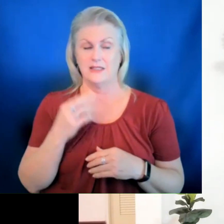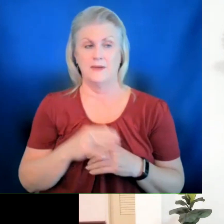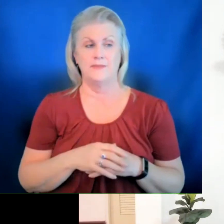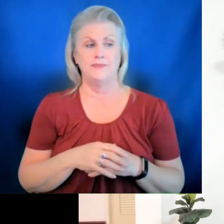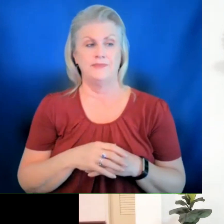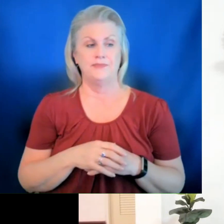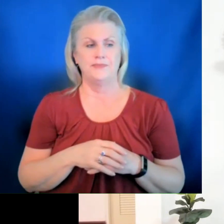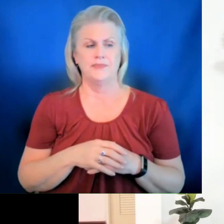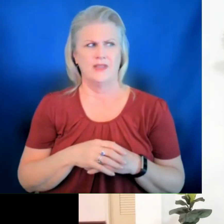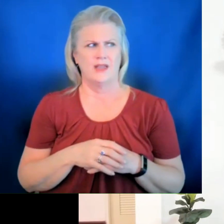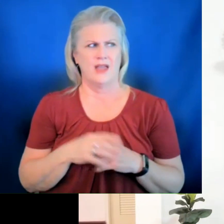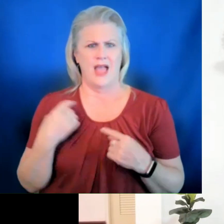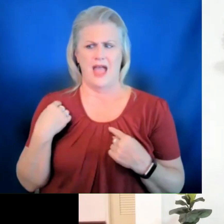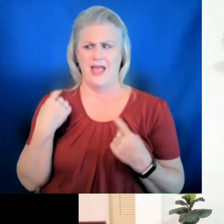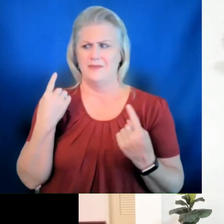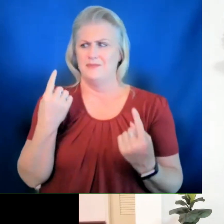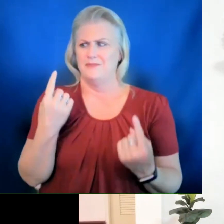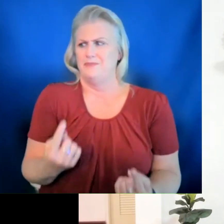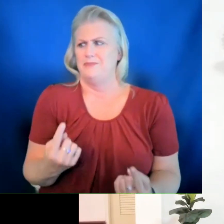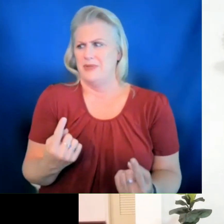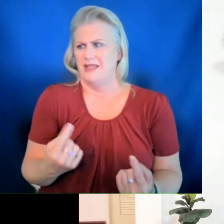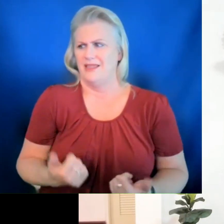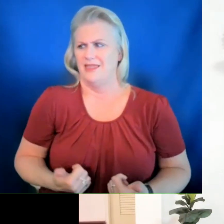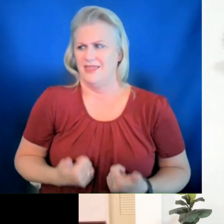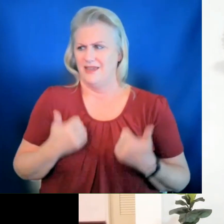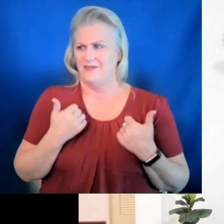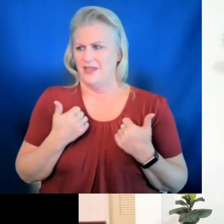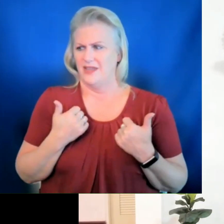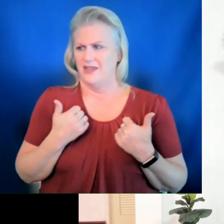point is how limited I